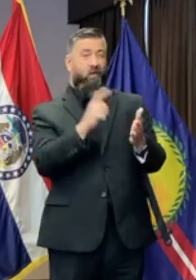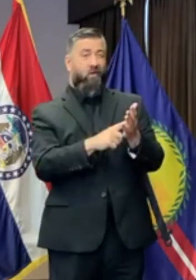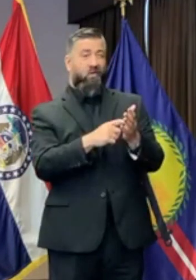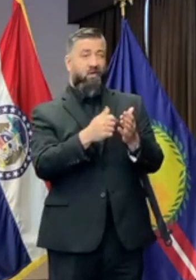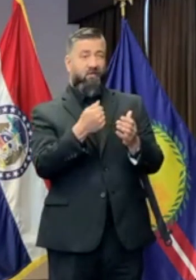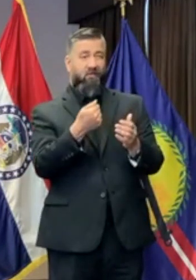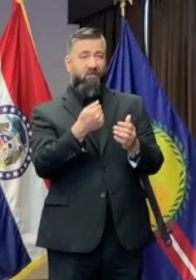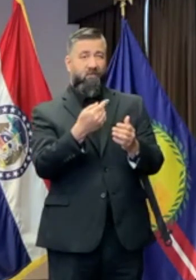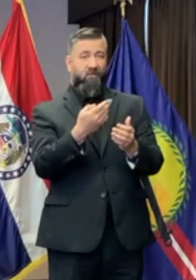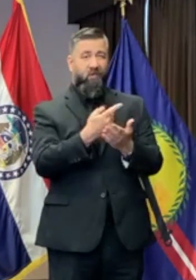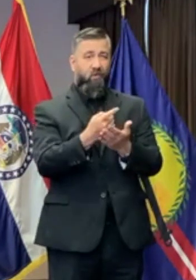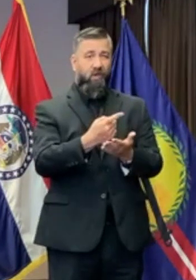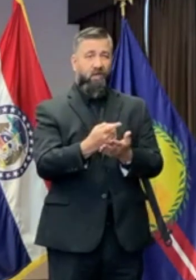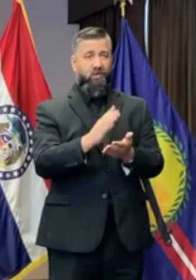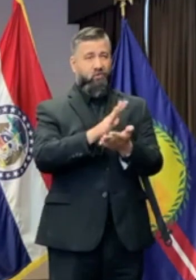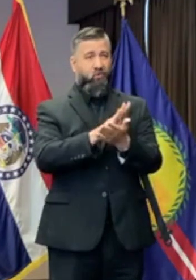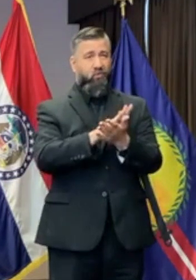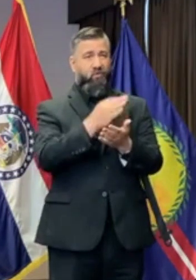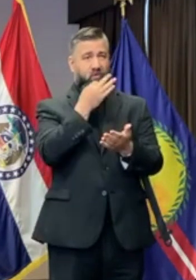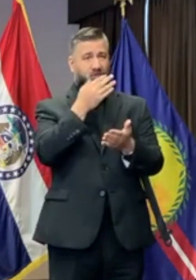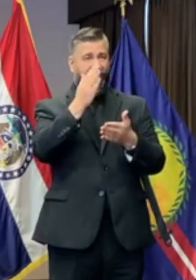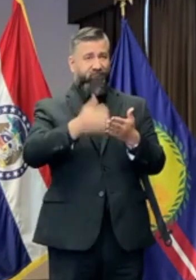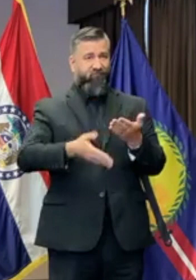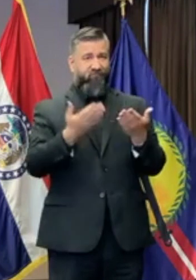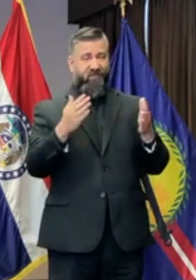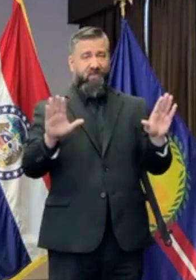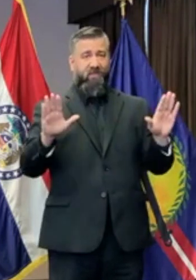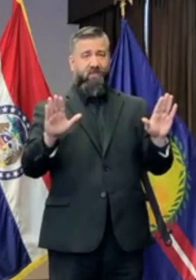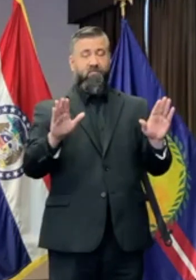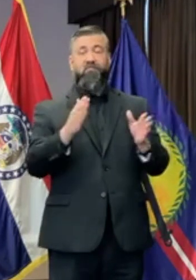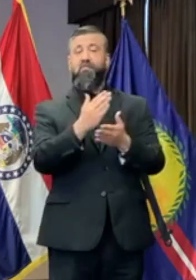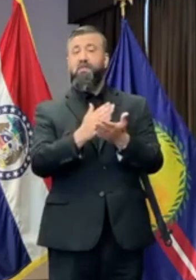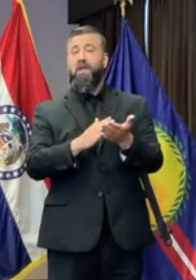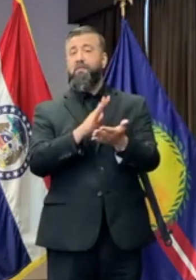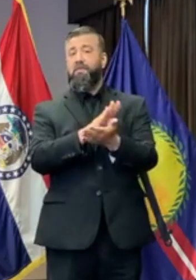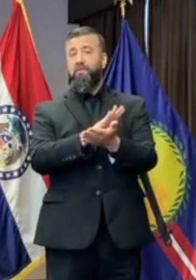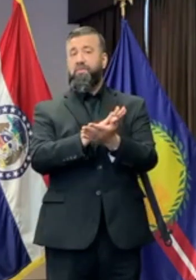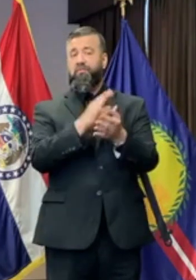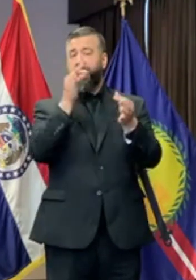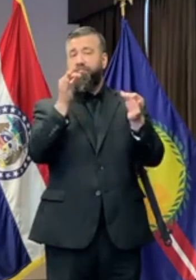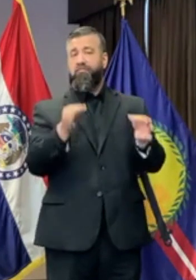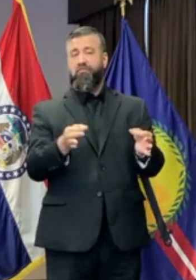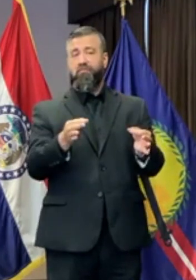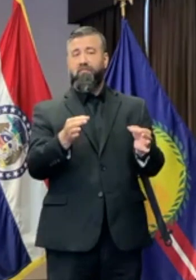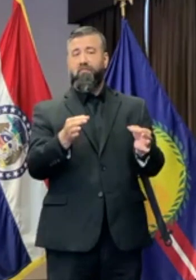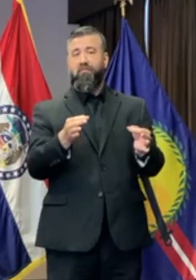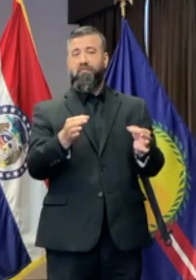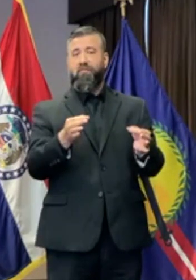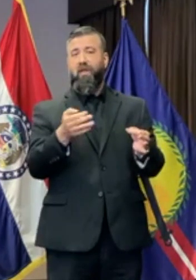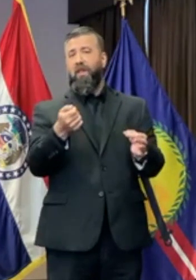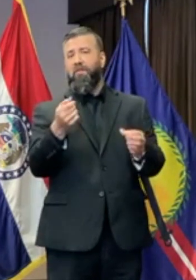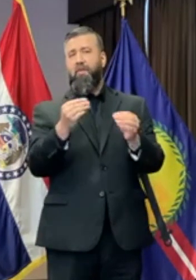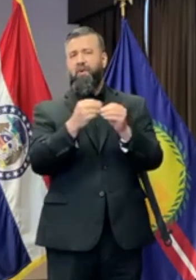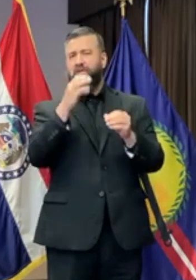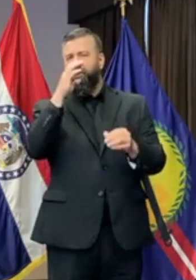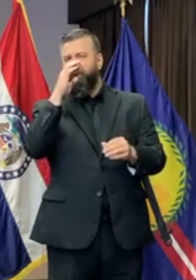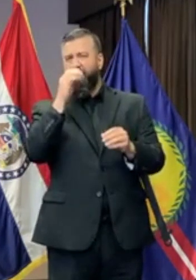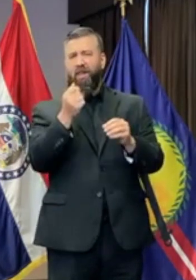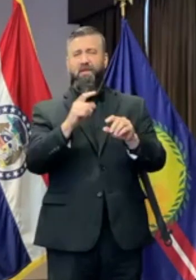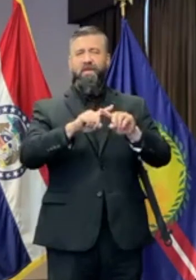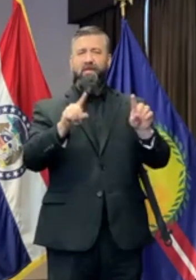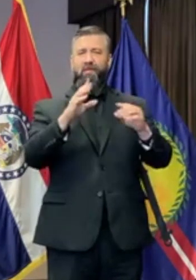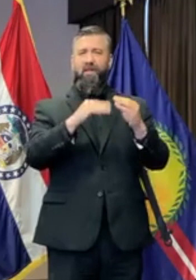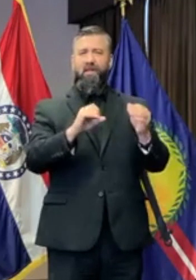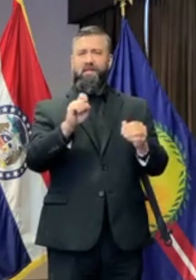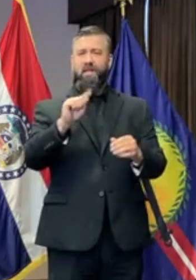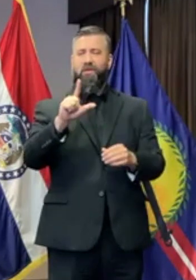couple of weeks when school is almost out, we've seen some schools take a position that is a little more strict or a little different than